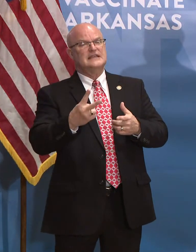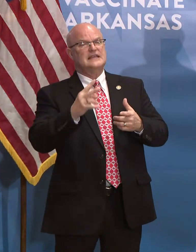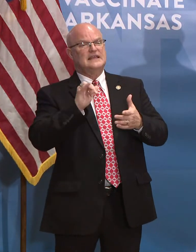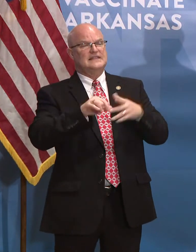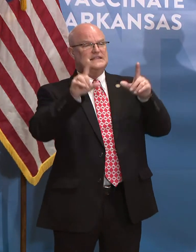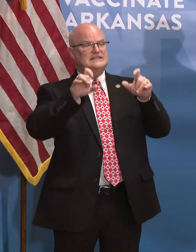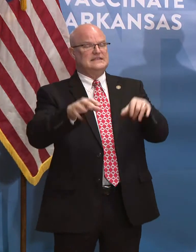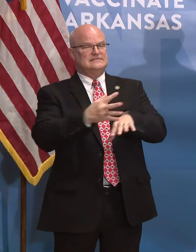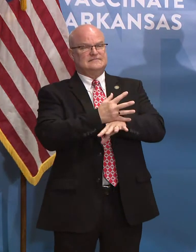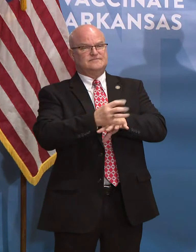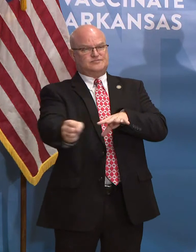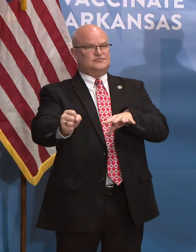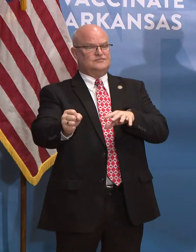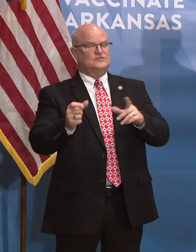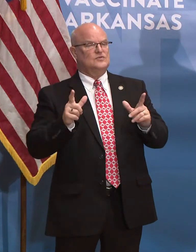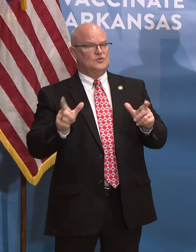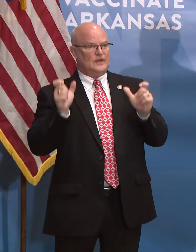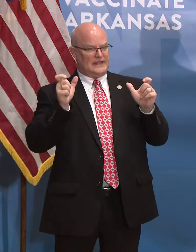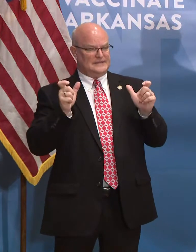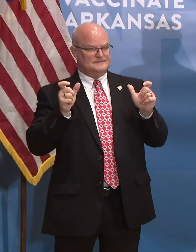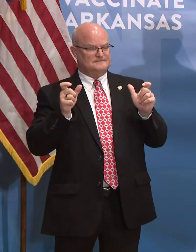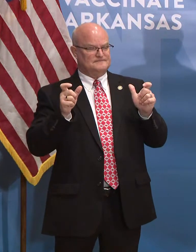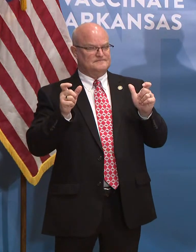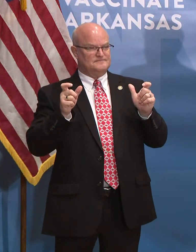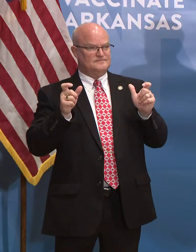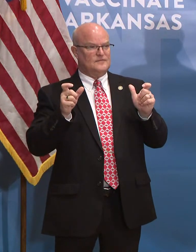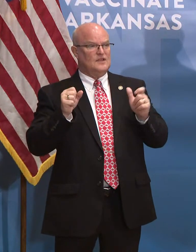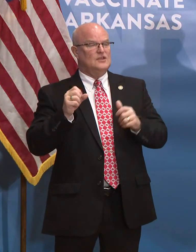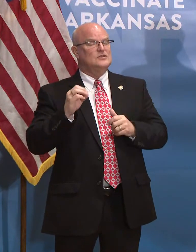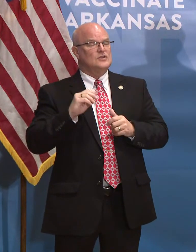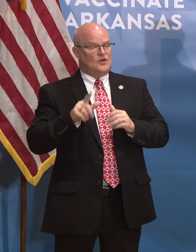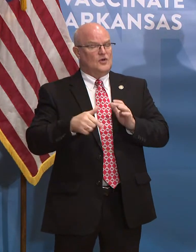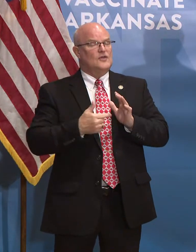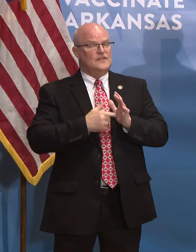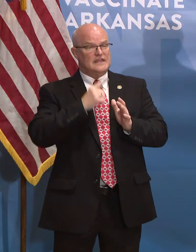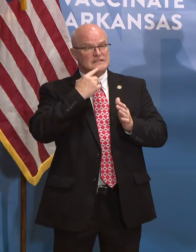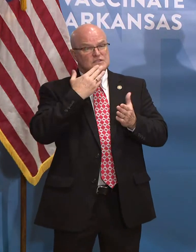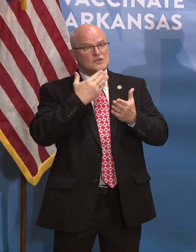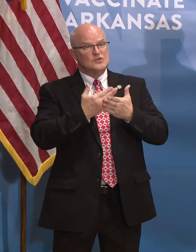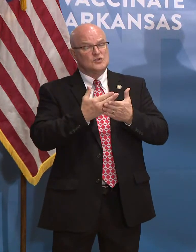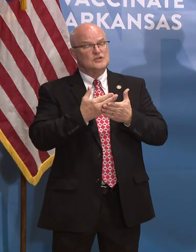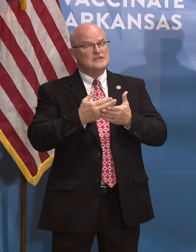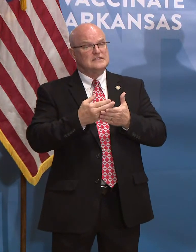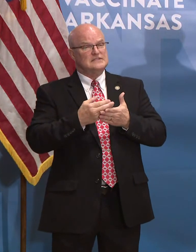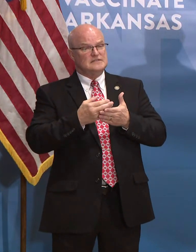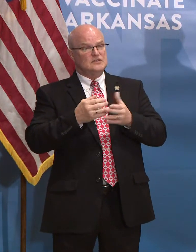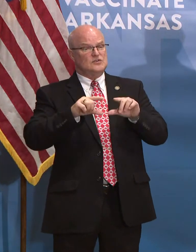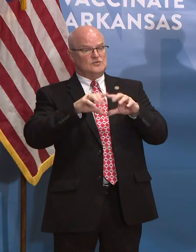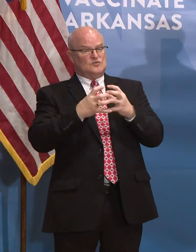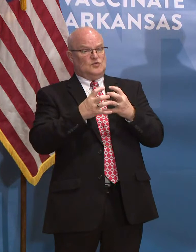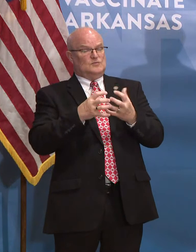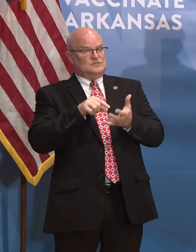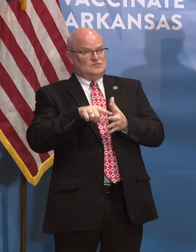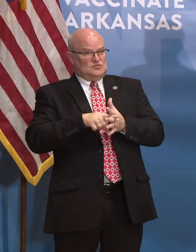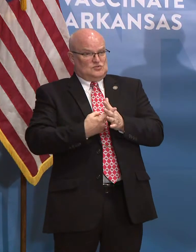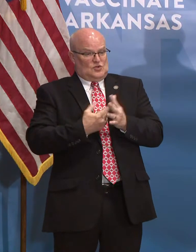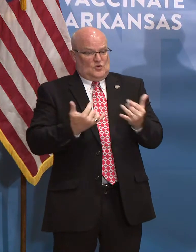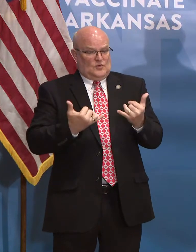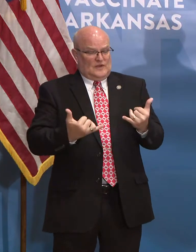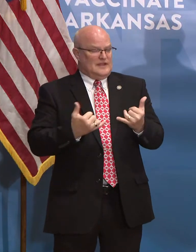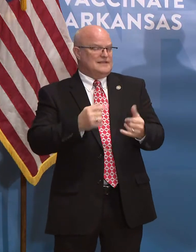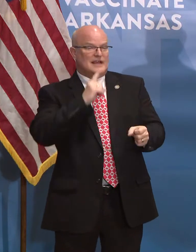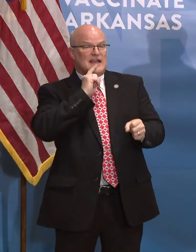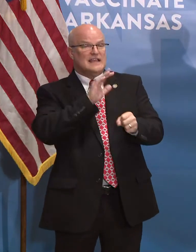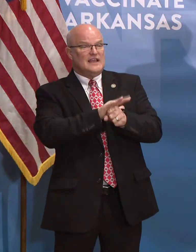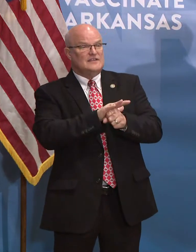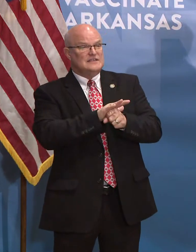these tests would be used up very quickly. And so this is a good supply to start with. There's no guarantee that